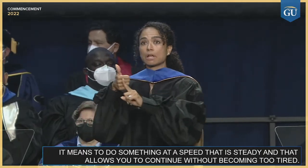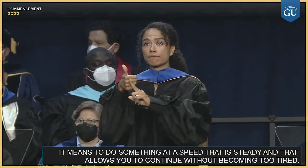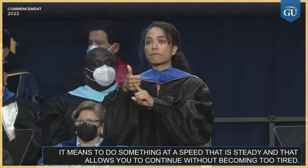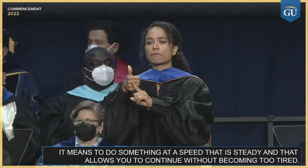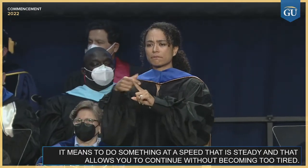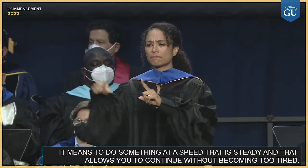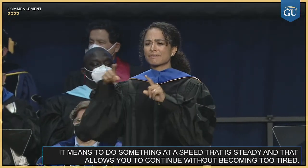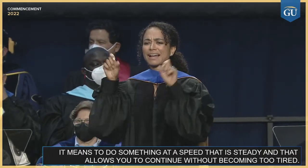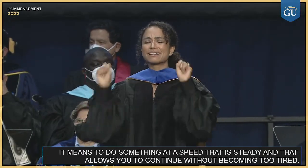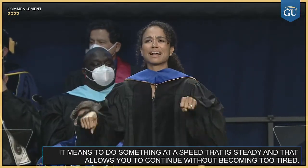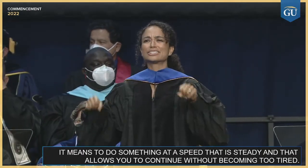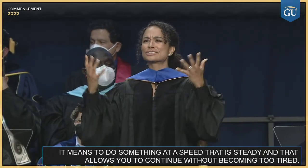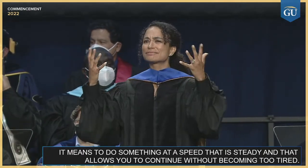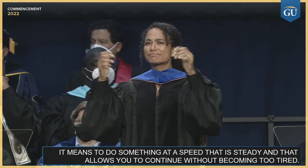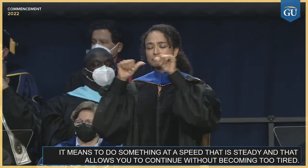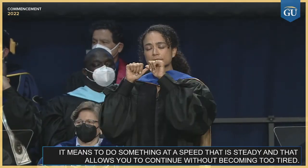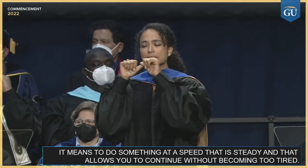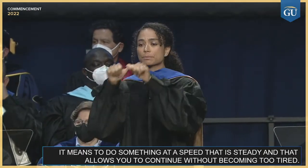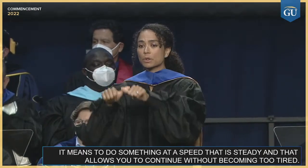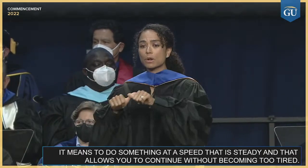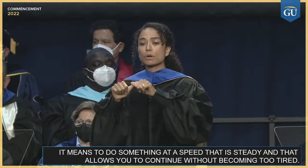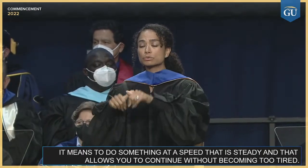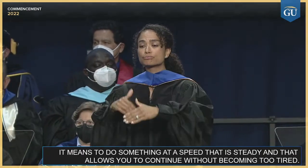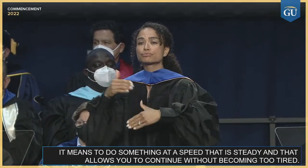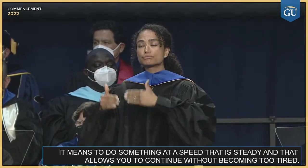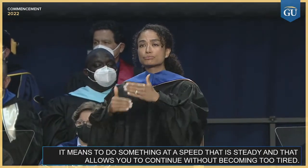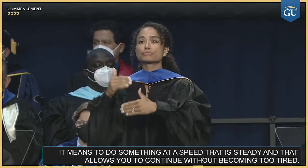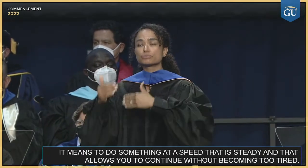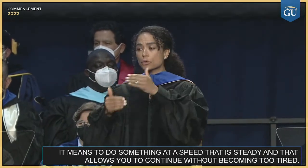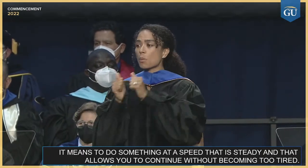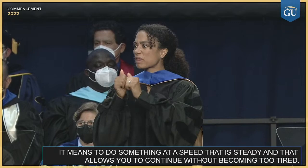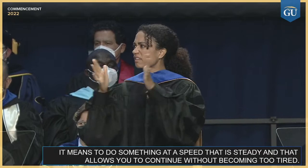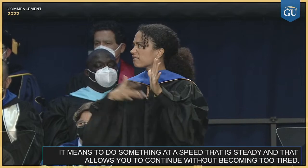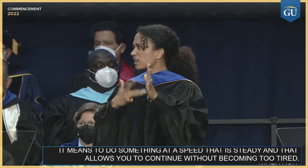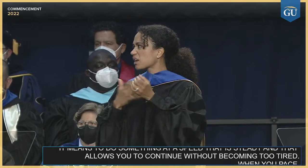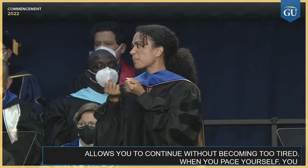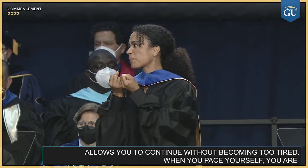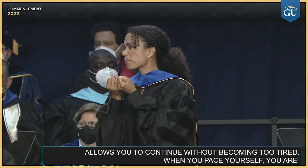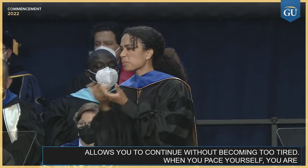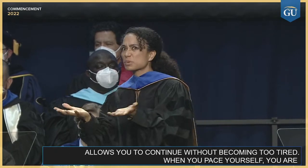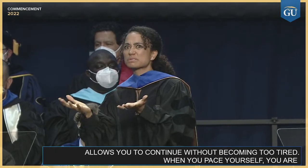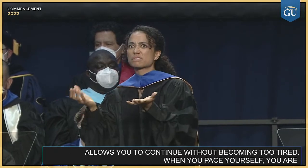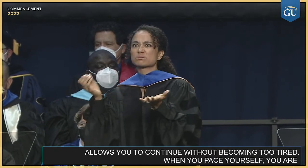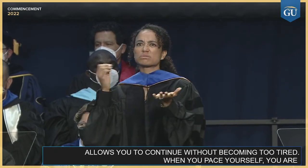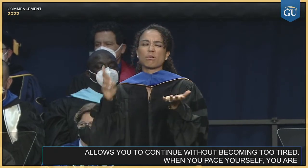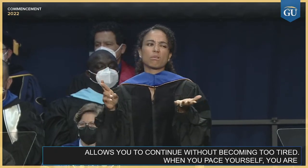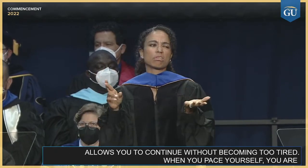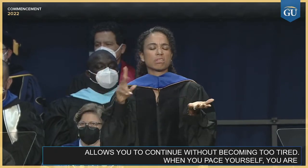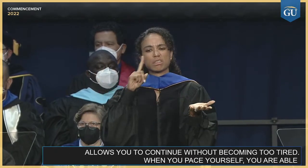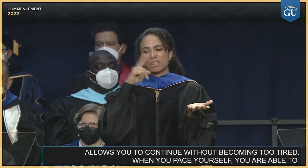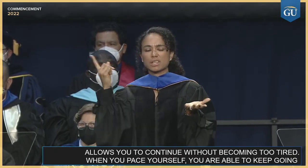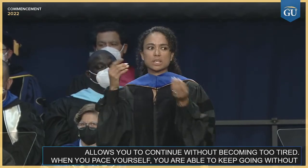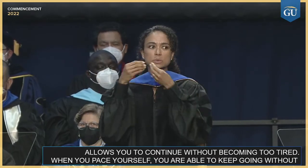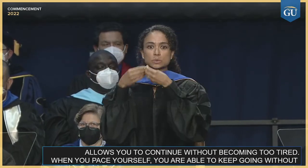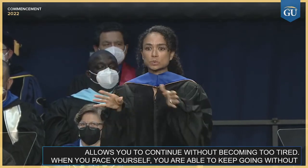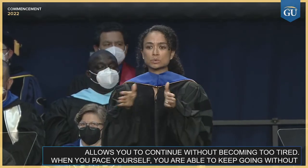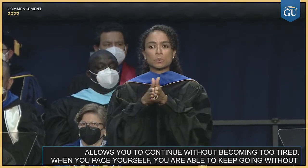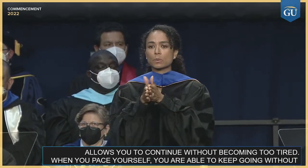When you pace yourself, you're able to keep going without feeling burnt out or